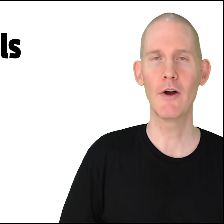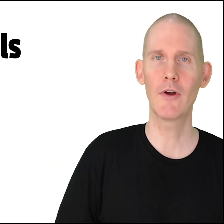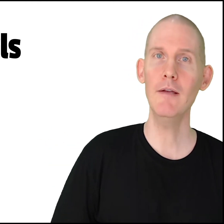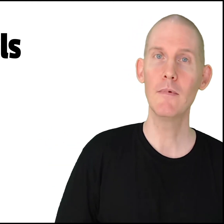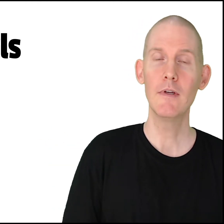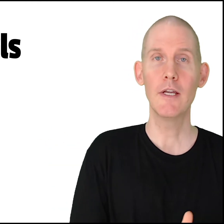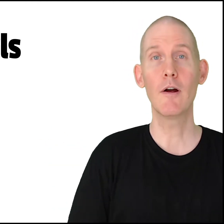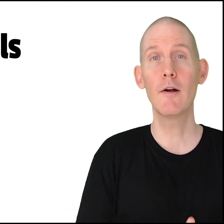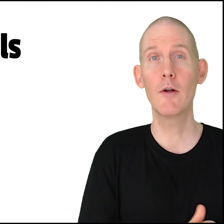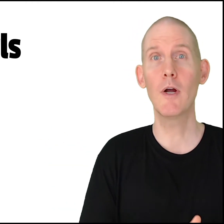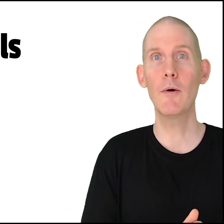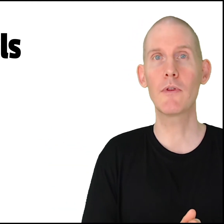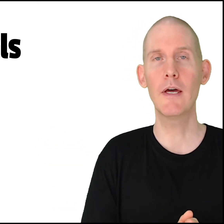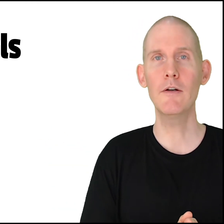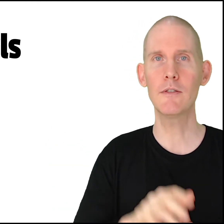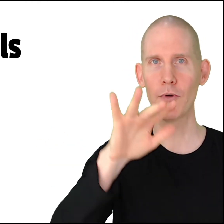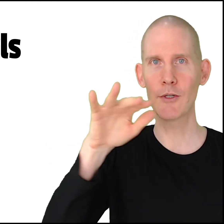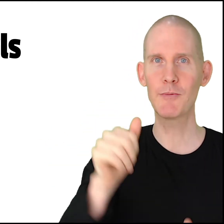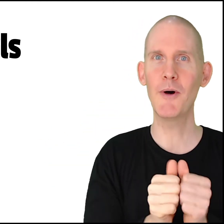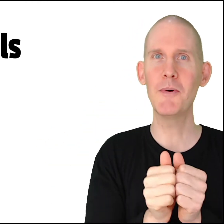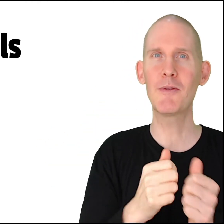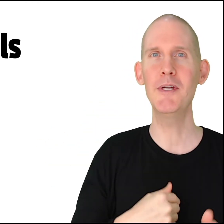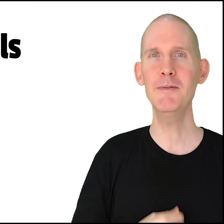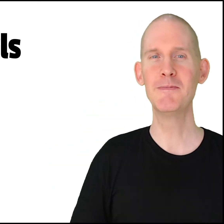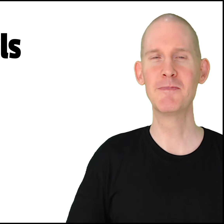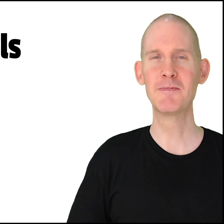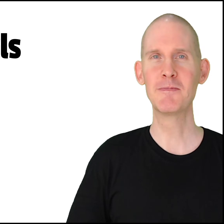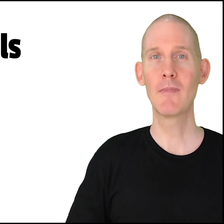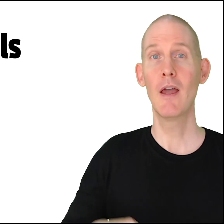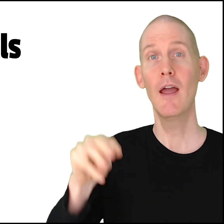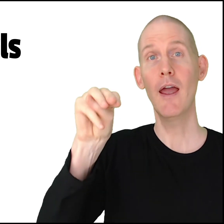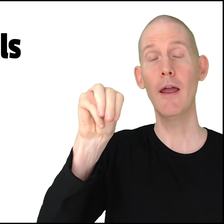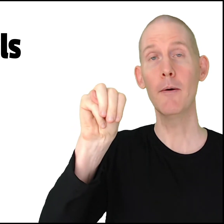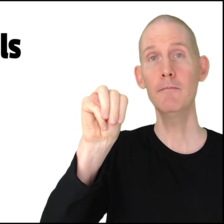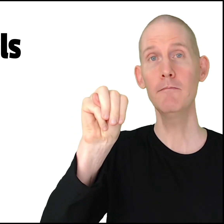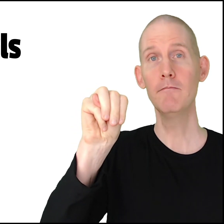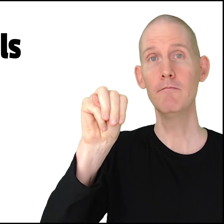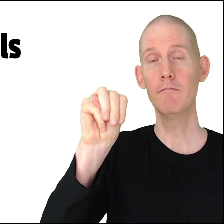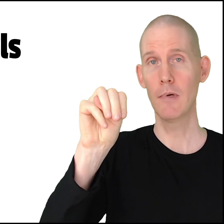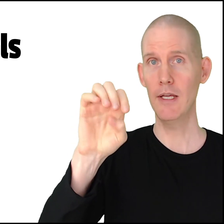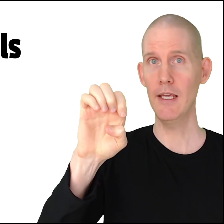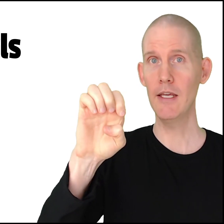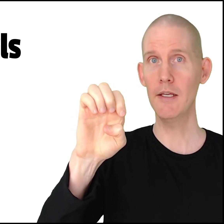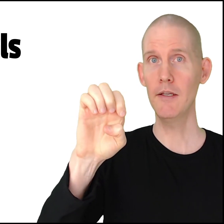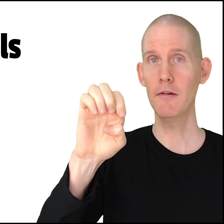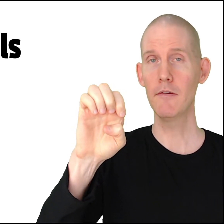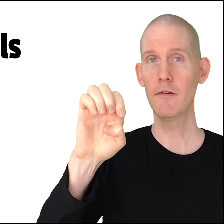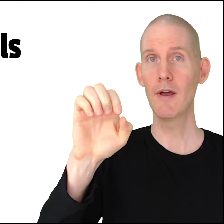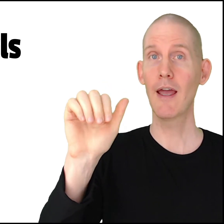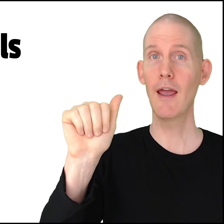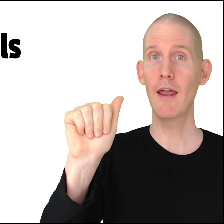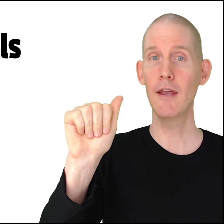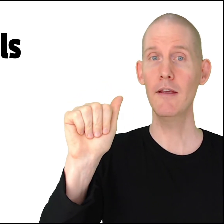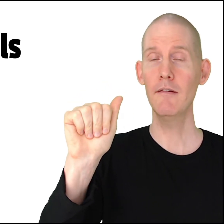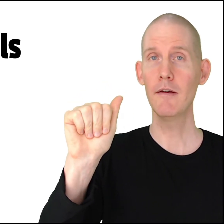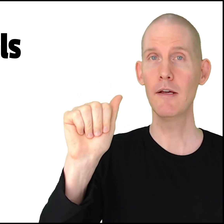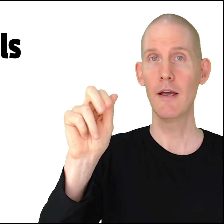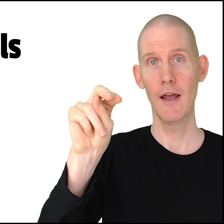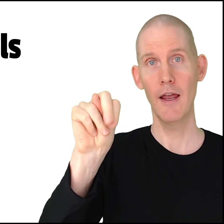Okay, here we are with the letters. Fingerspell with me. M, E, A,